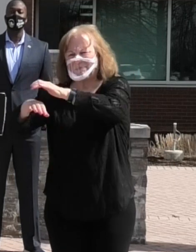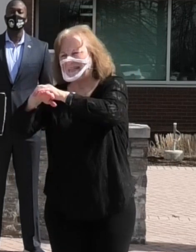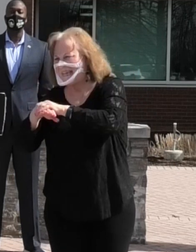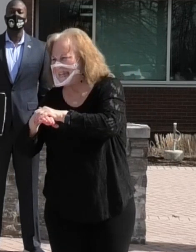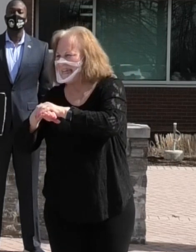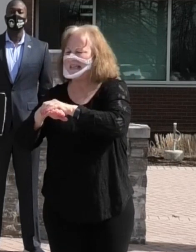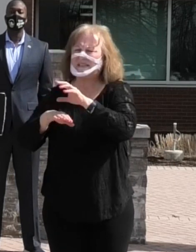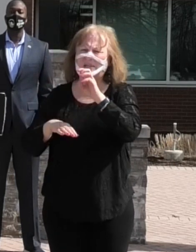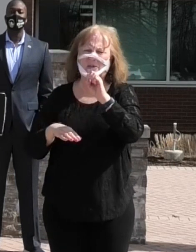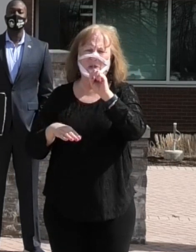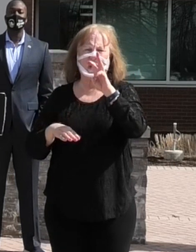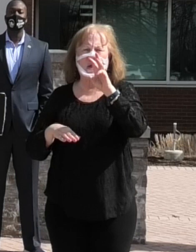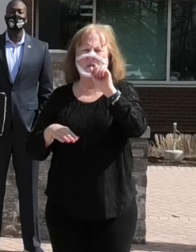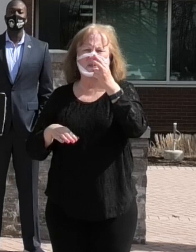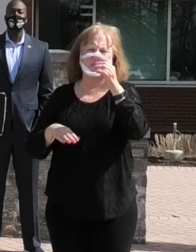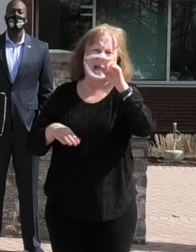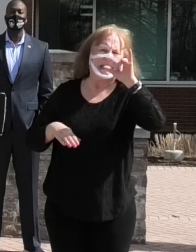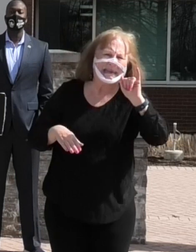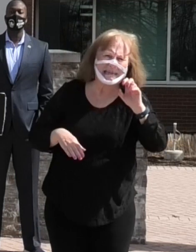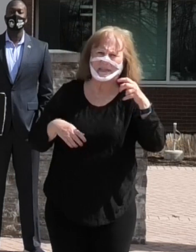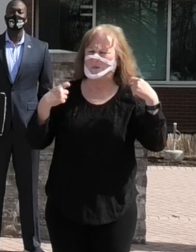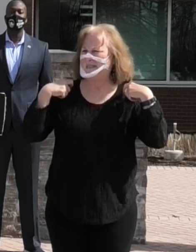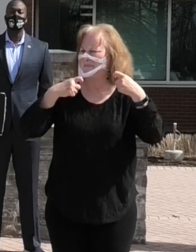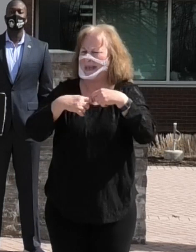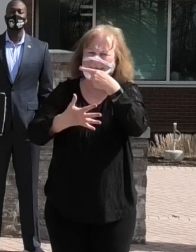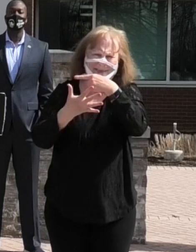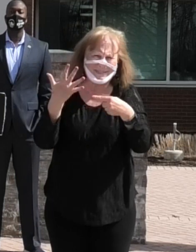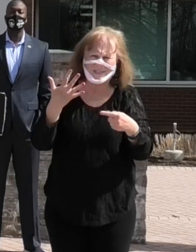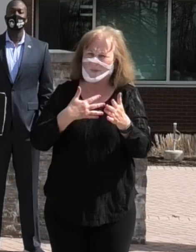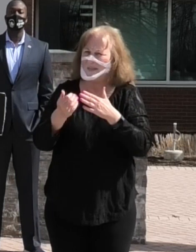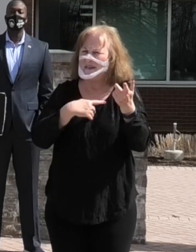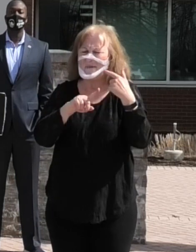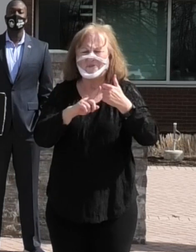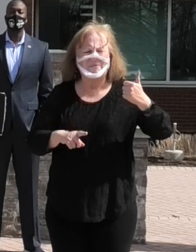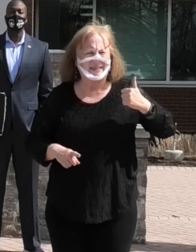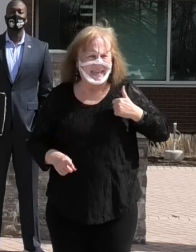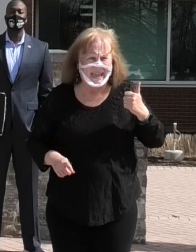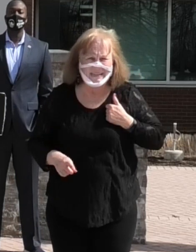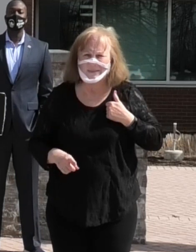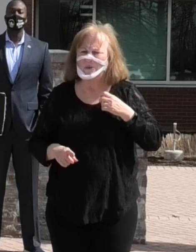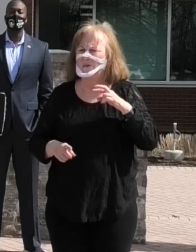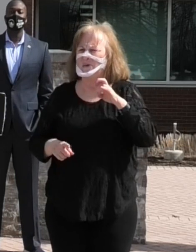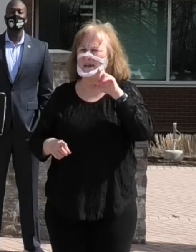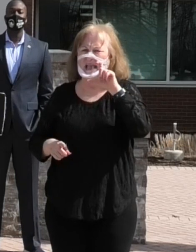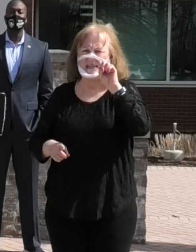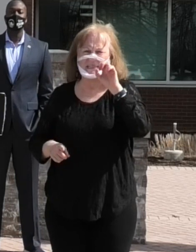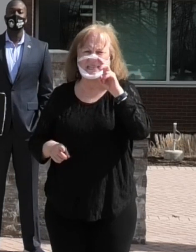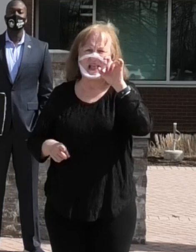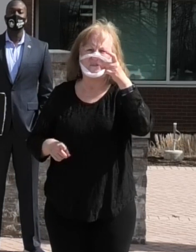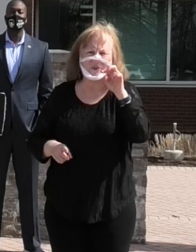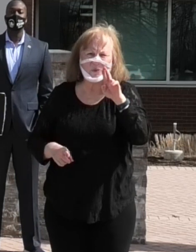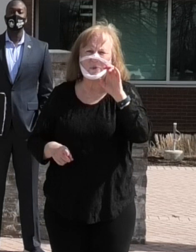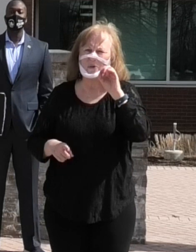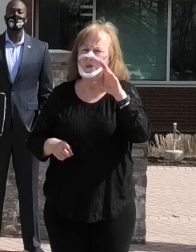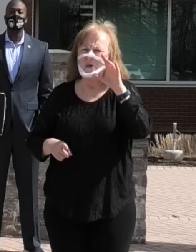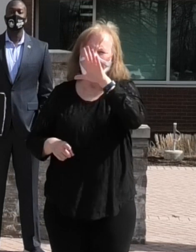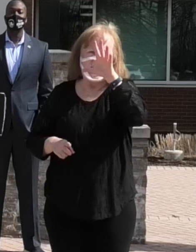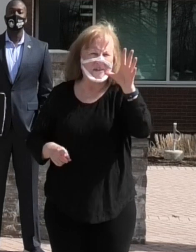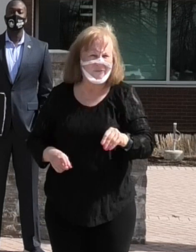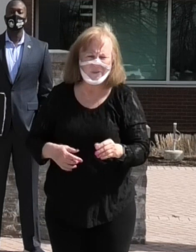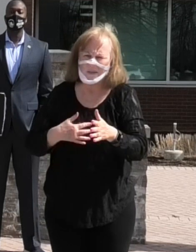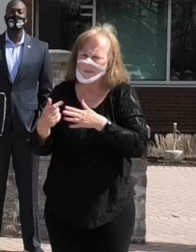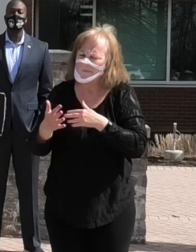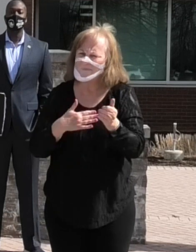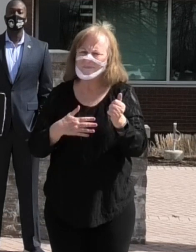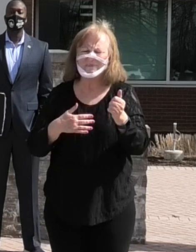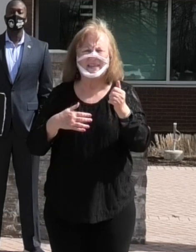or Swahili or Spanish, and whether they come from Canada or El Salvador or Uganda. Immigrants